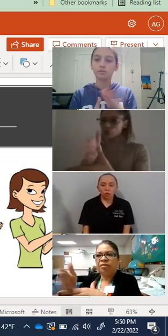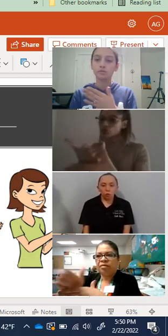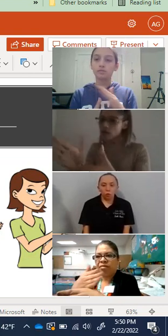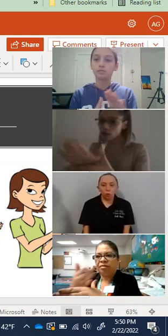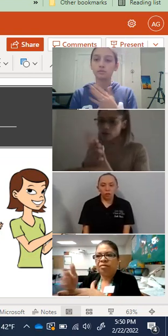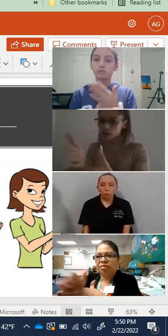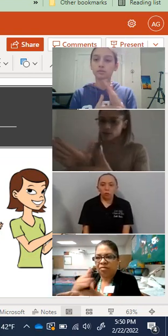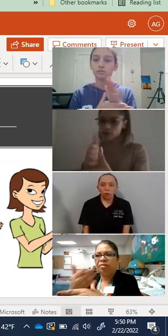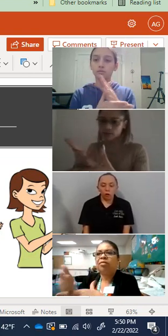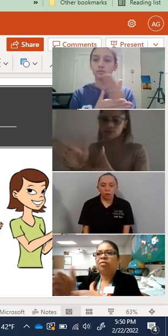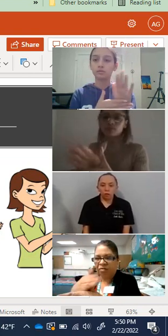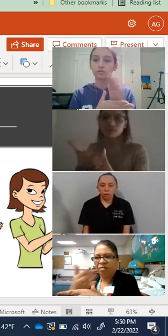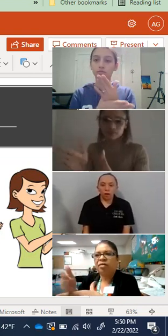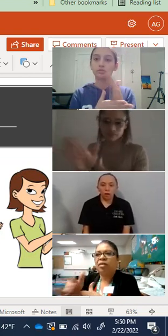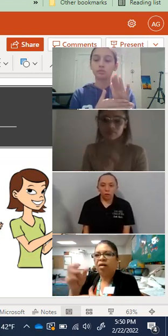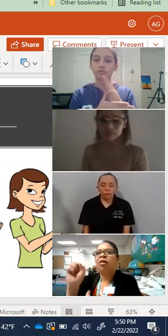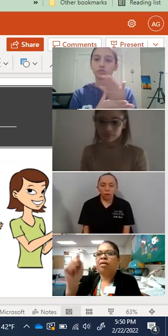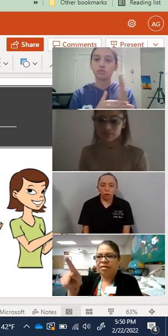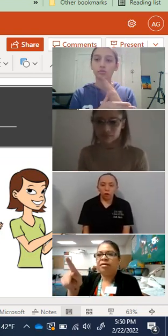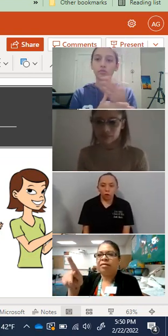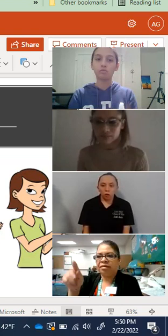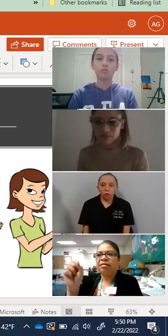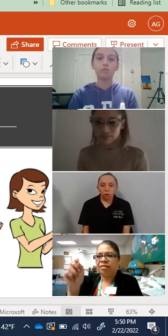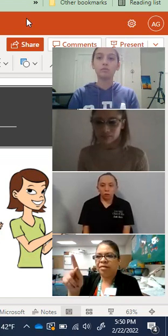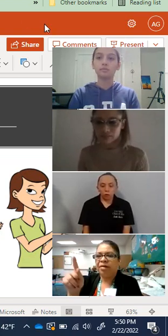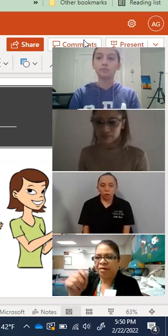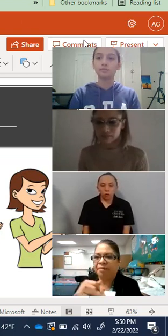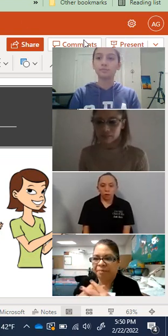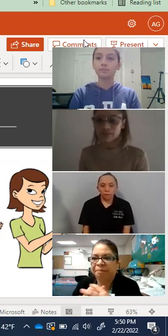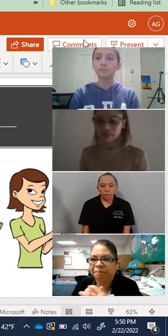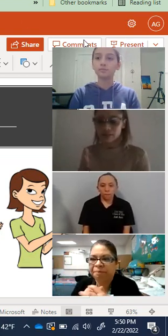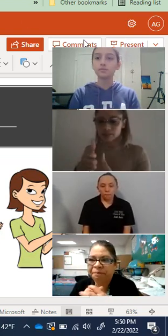It's better to really move it along the side of your finger.